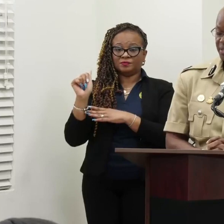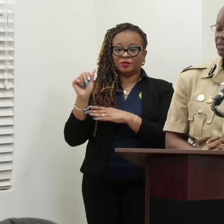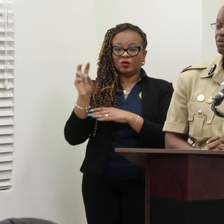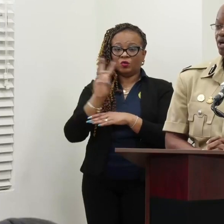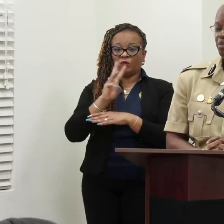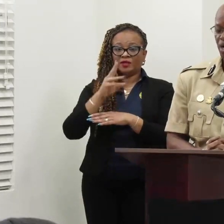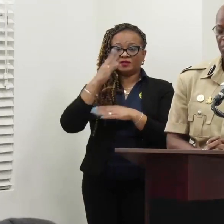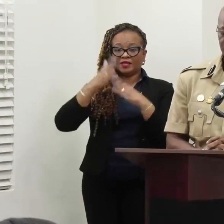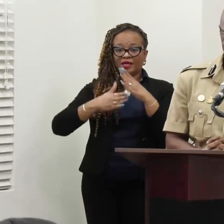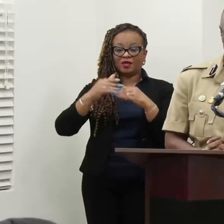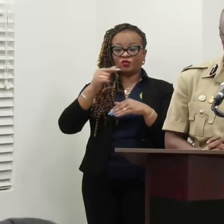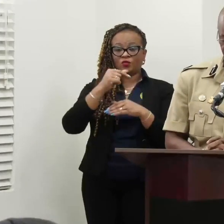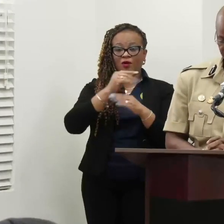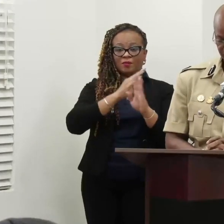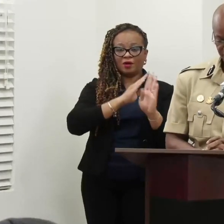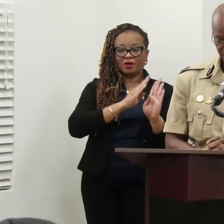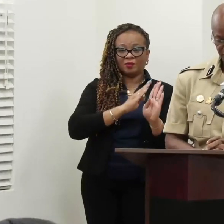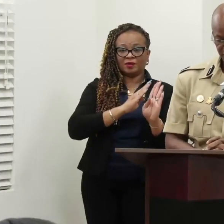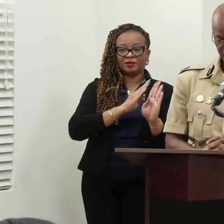West End, Grand Bahama.